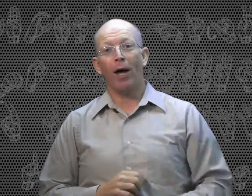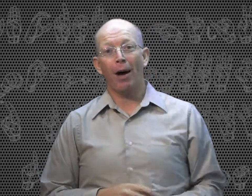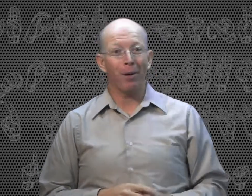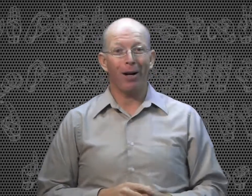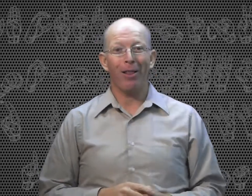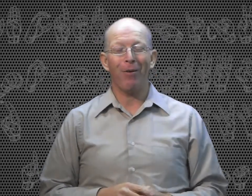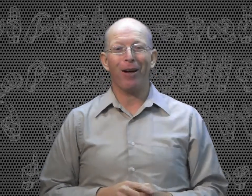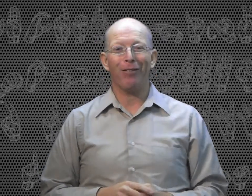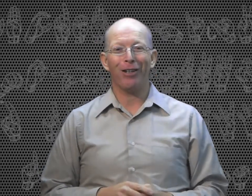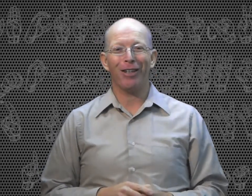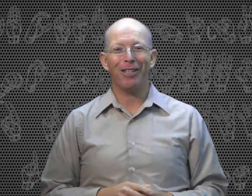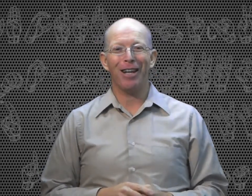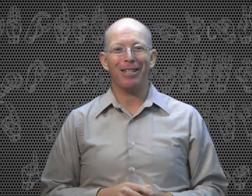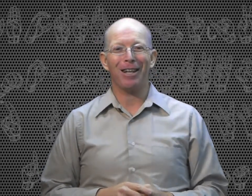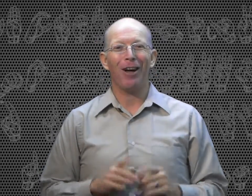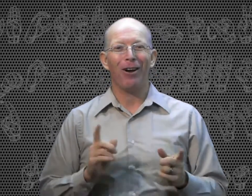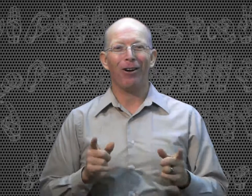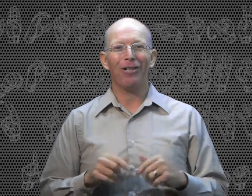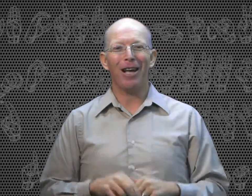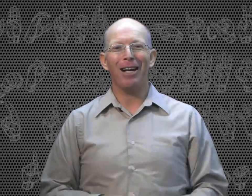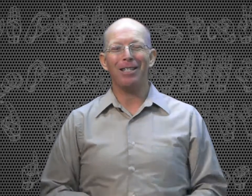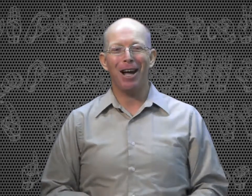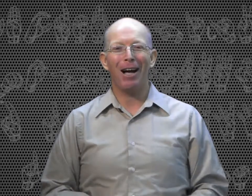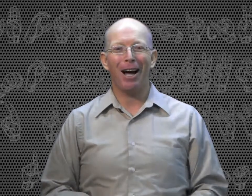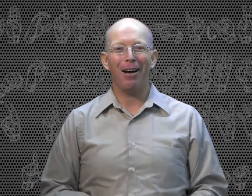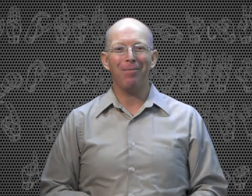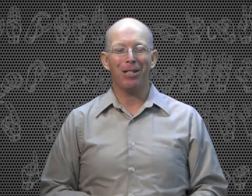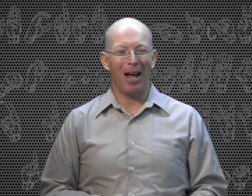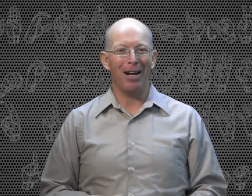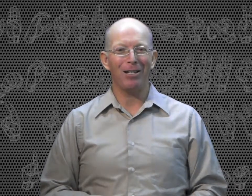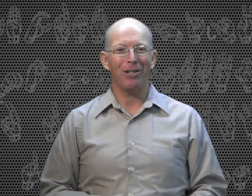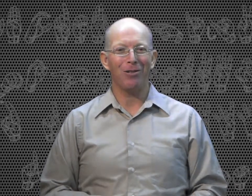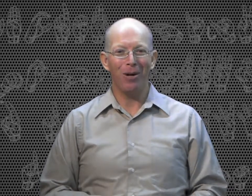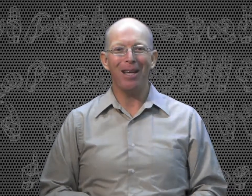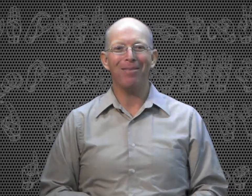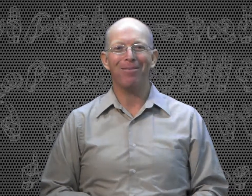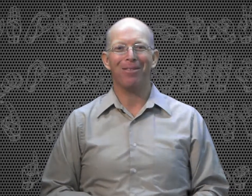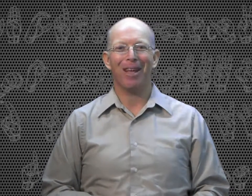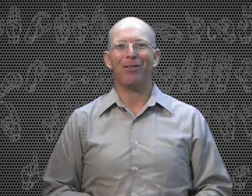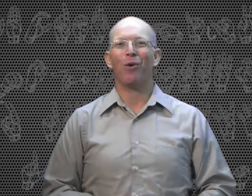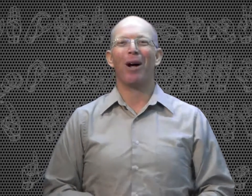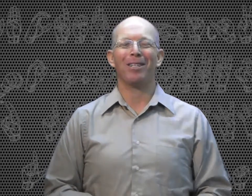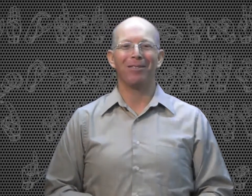vocabulary that we covered in this lesson. LearnScience.com slash 20. Thanks for watching.